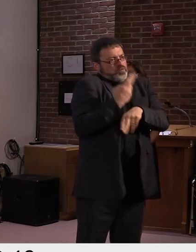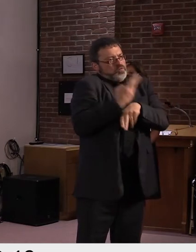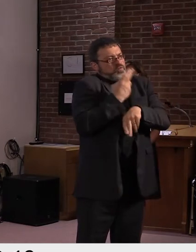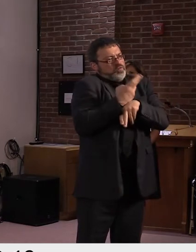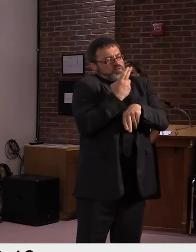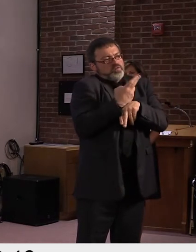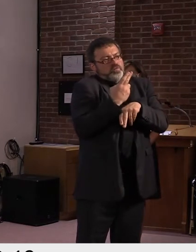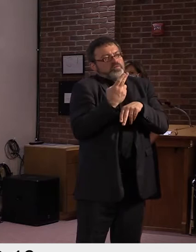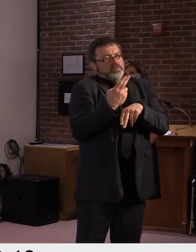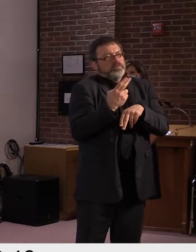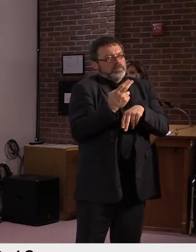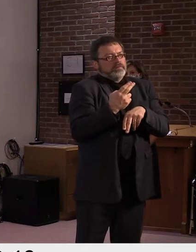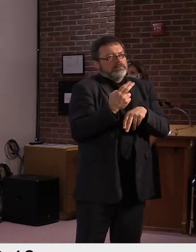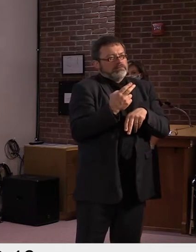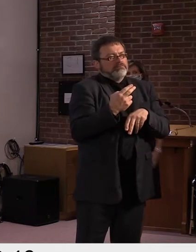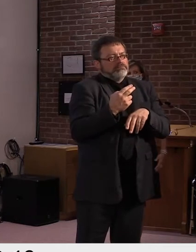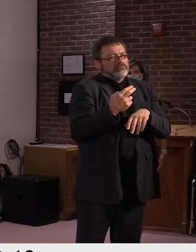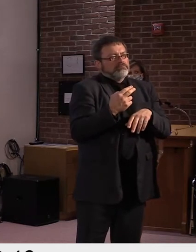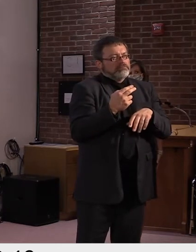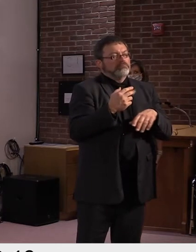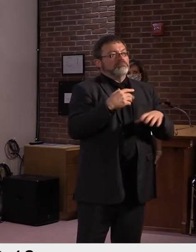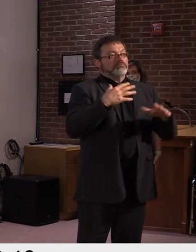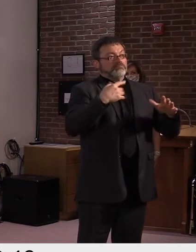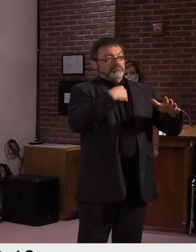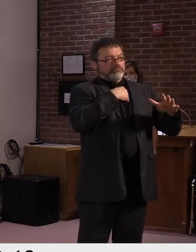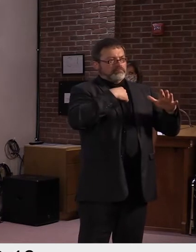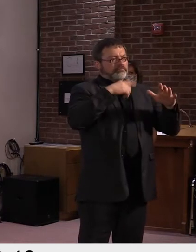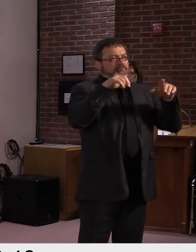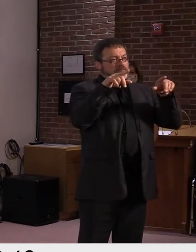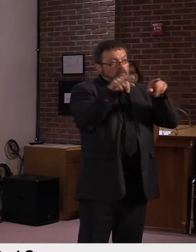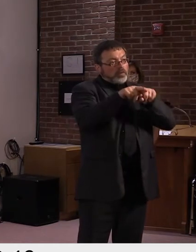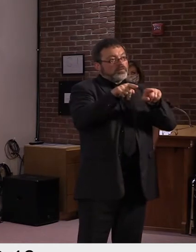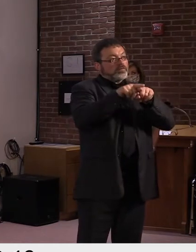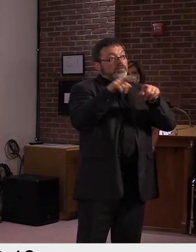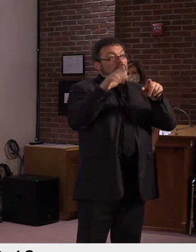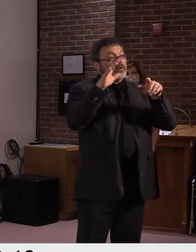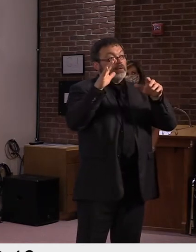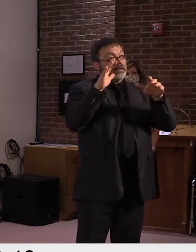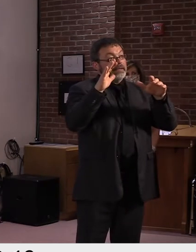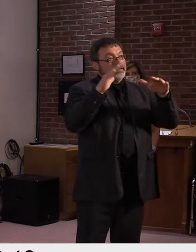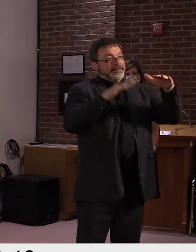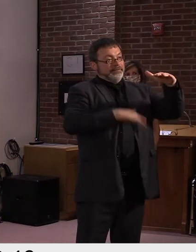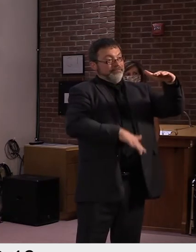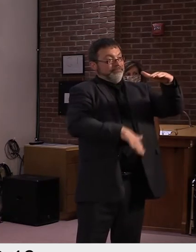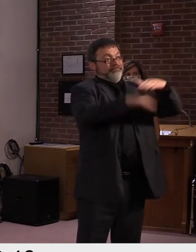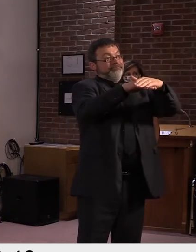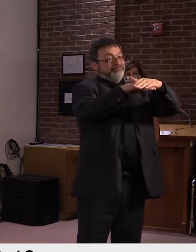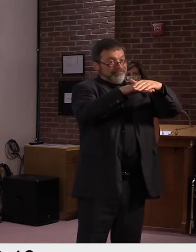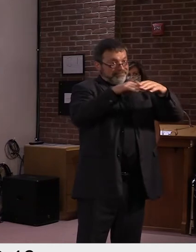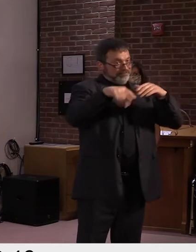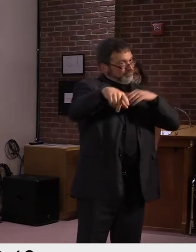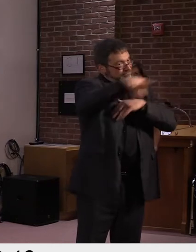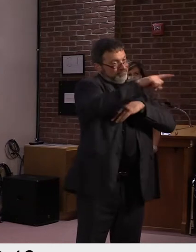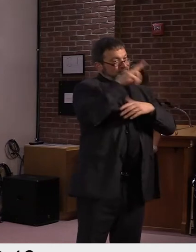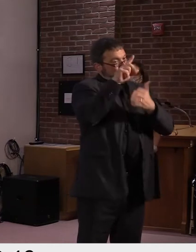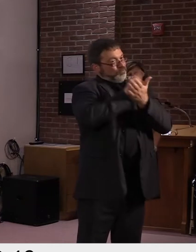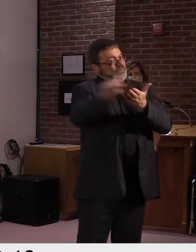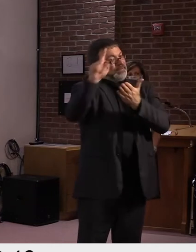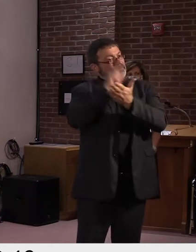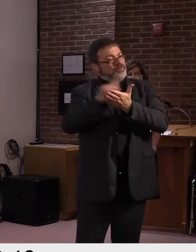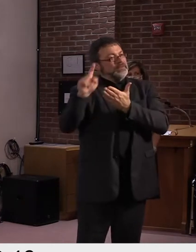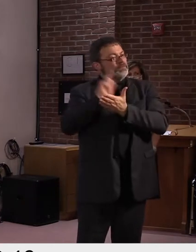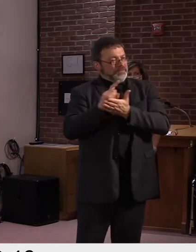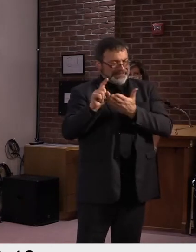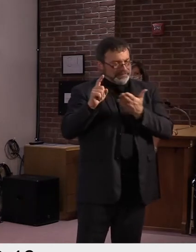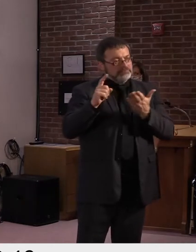also is based on what the maximum weekly benefit amount or the determined benefit amount is,